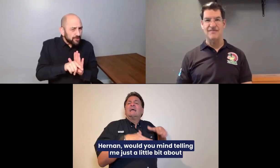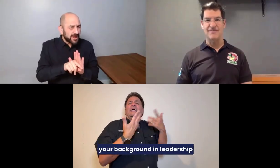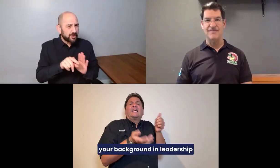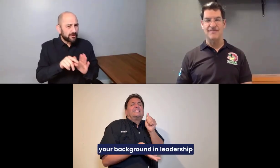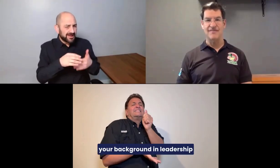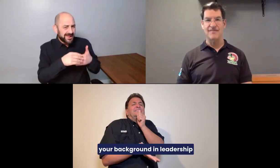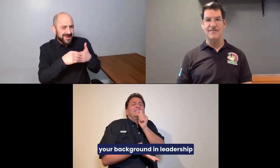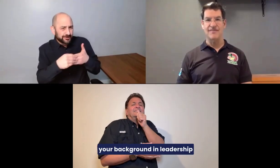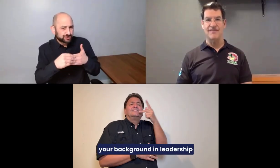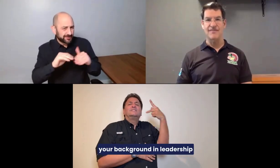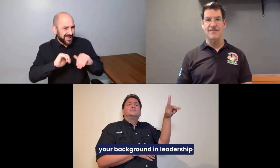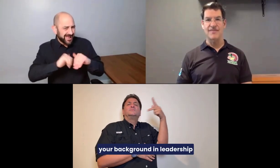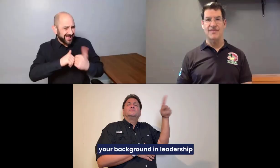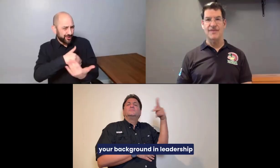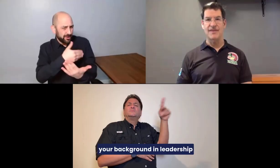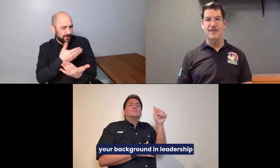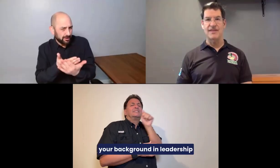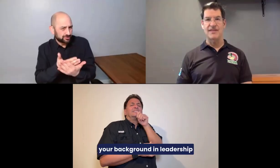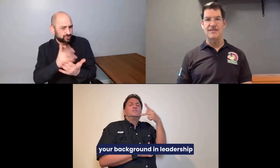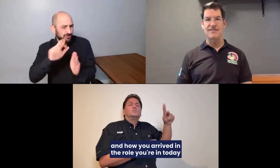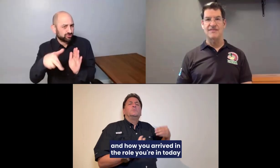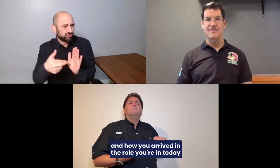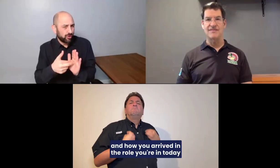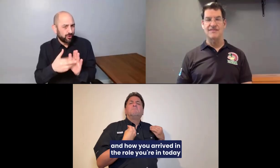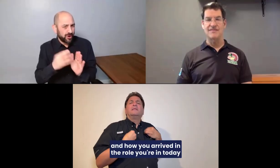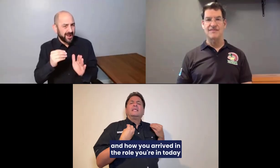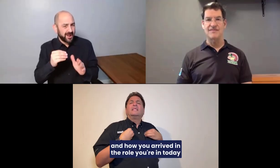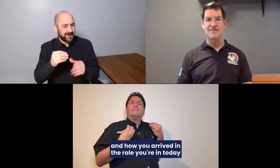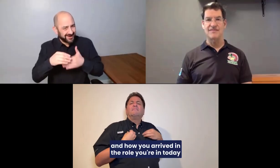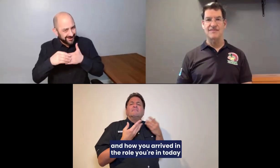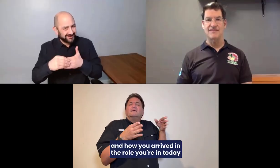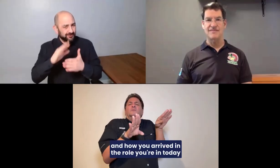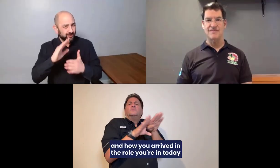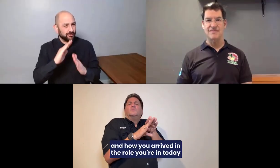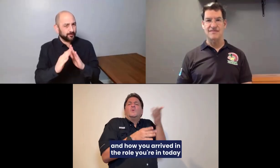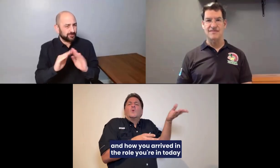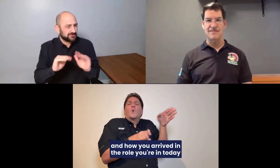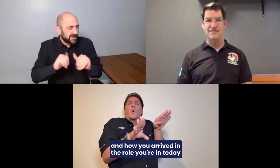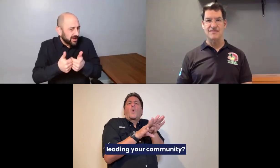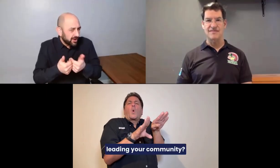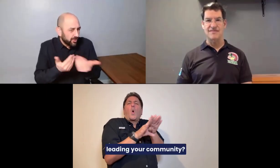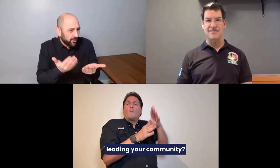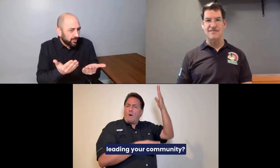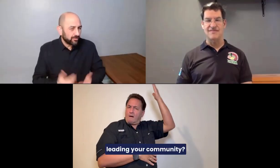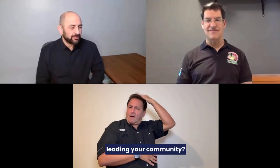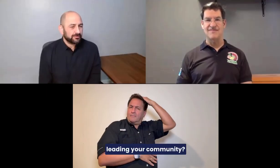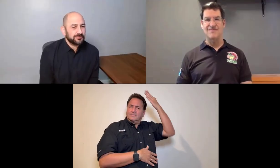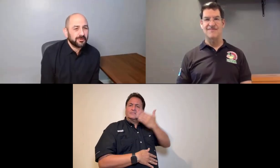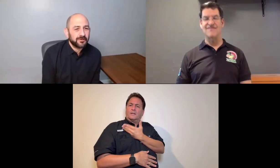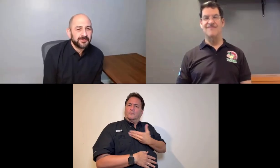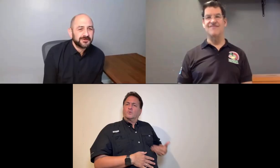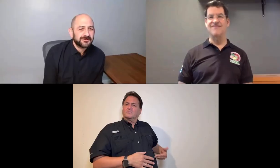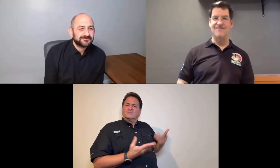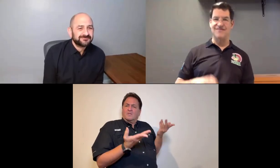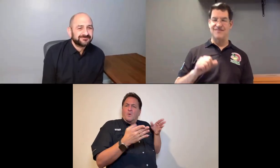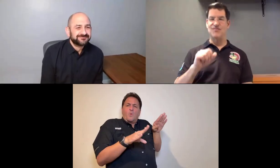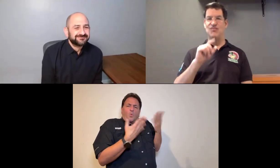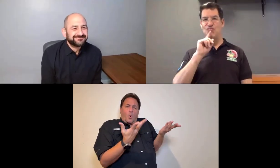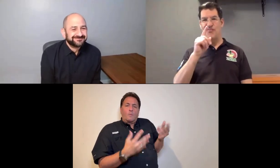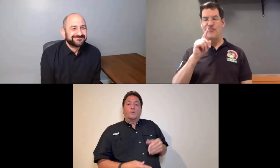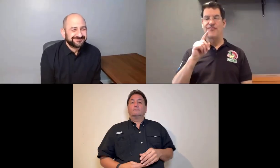bit about your background in leadership and how you arrived in the role you're in today, leading your community?